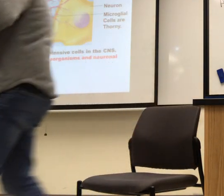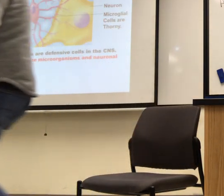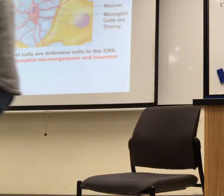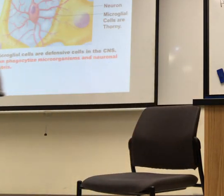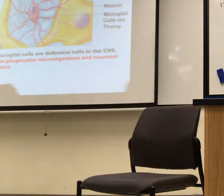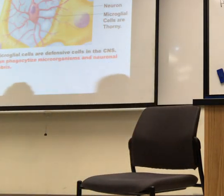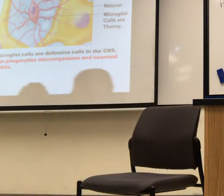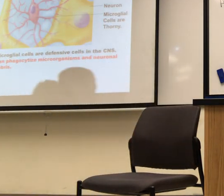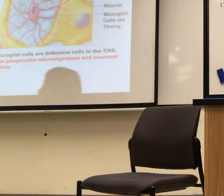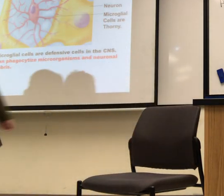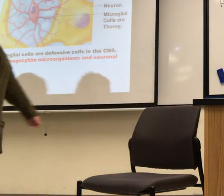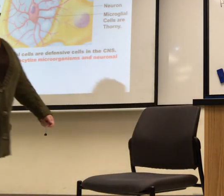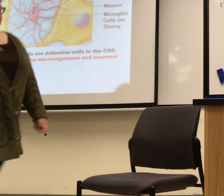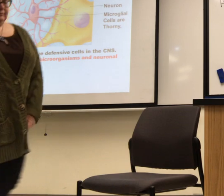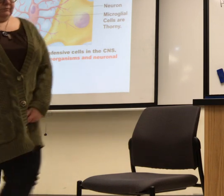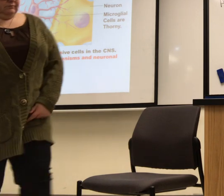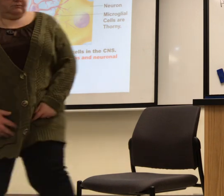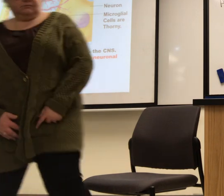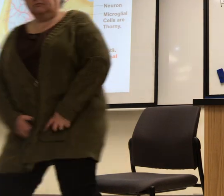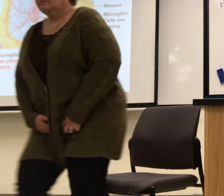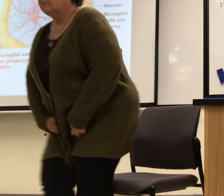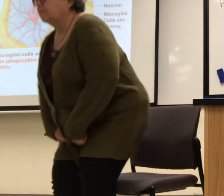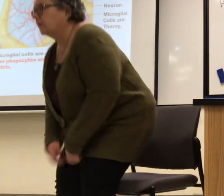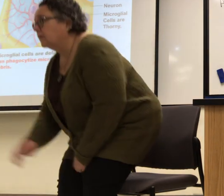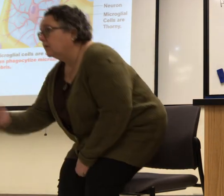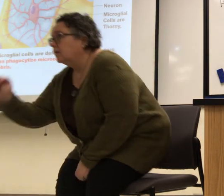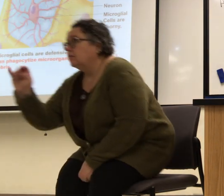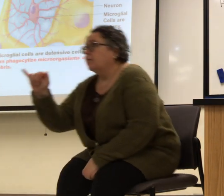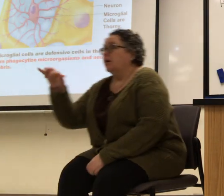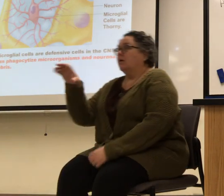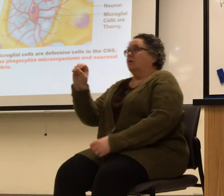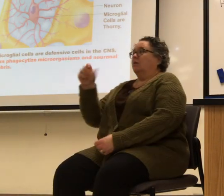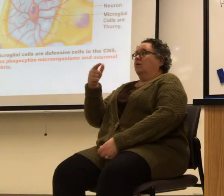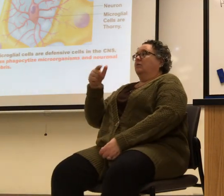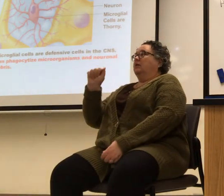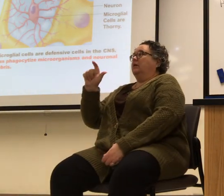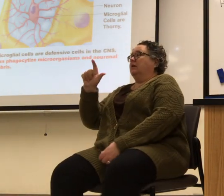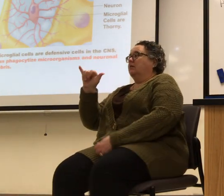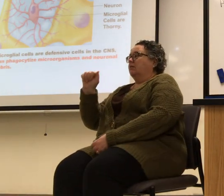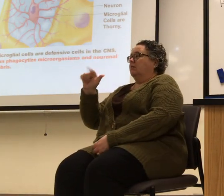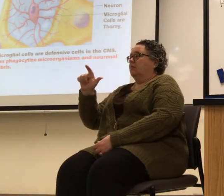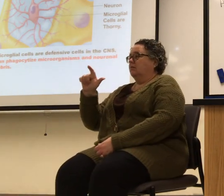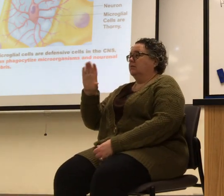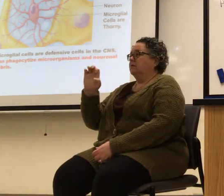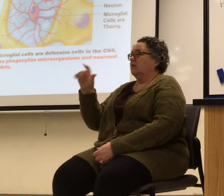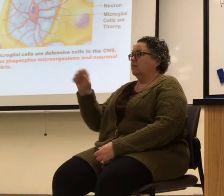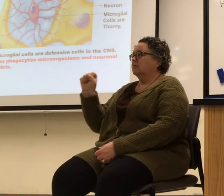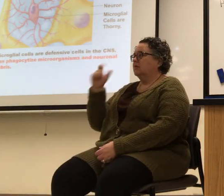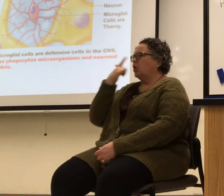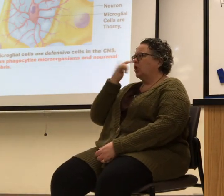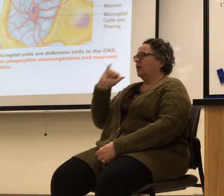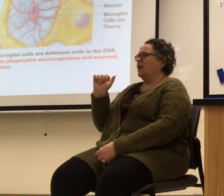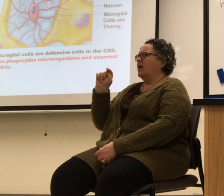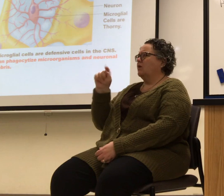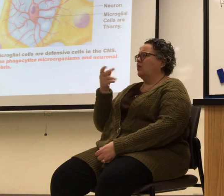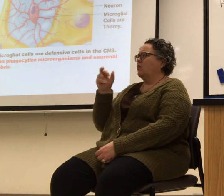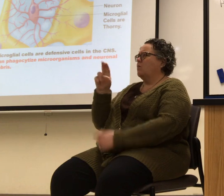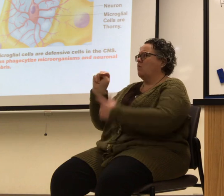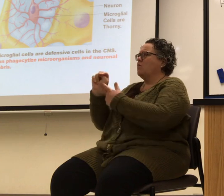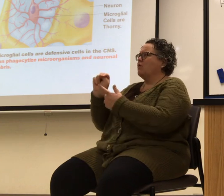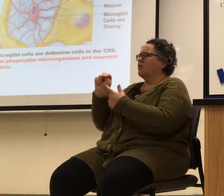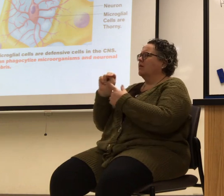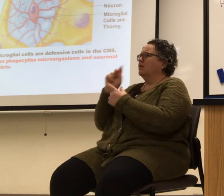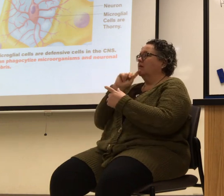Microglial cells, they appear thorny, and they keep nervous tissue sterile. Okay,